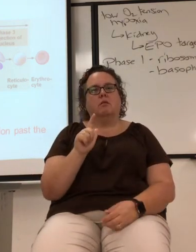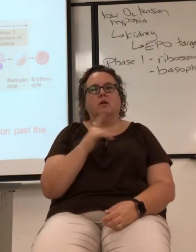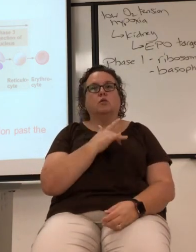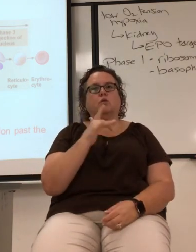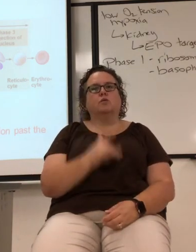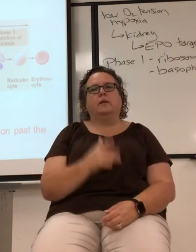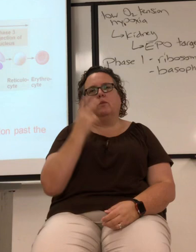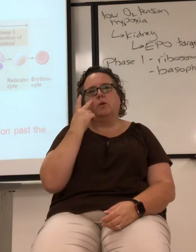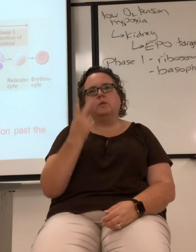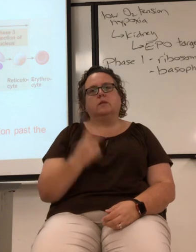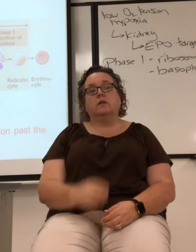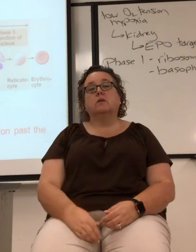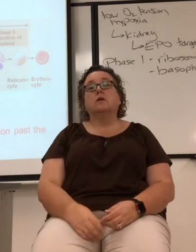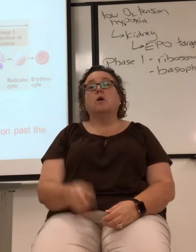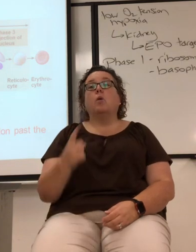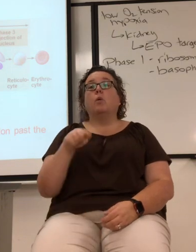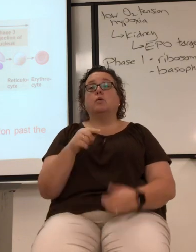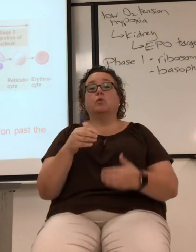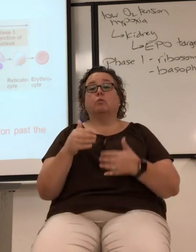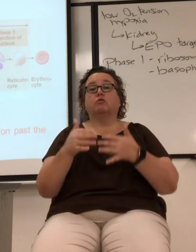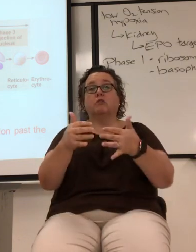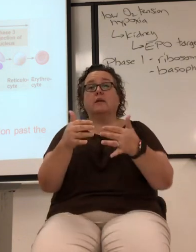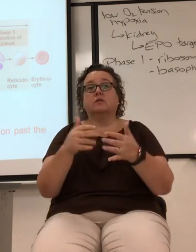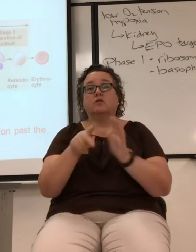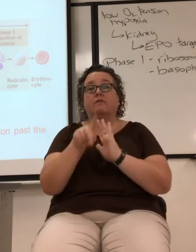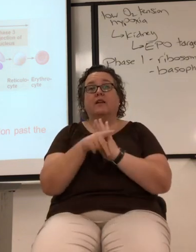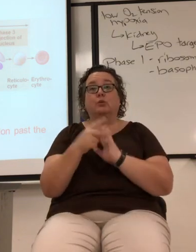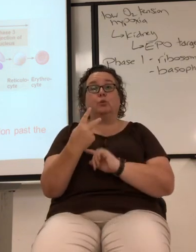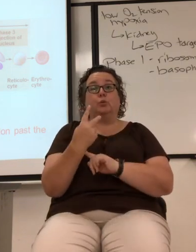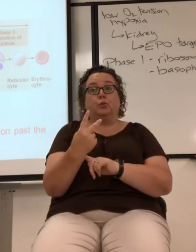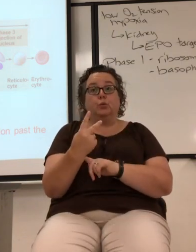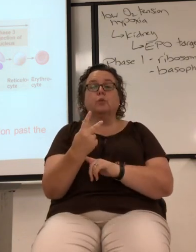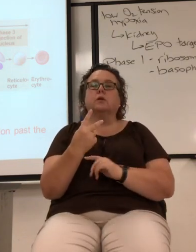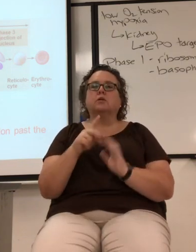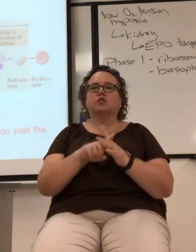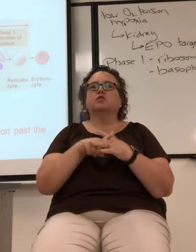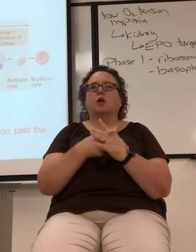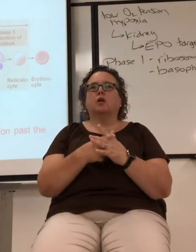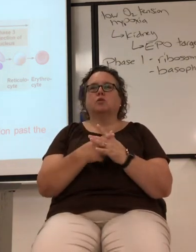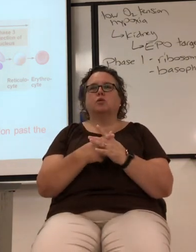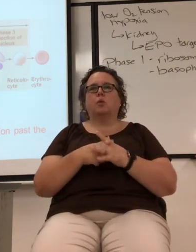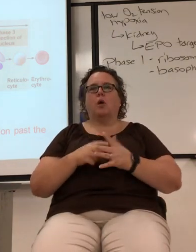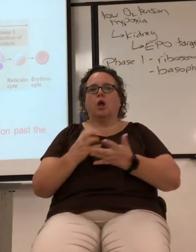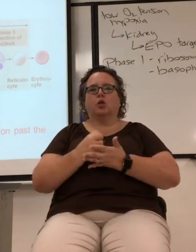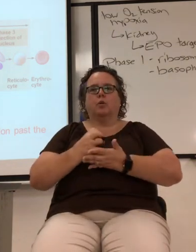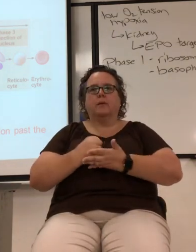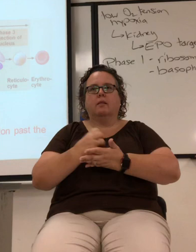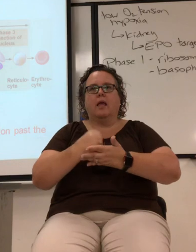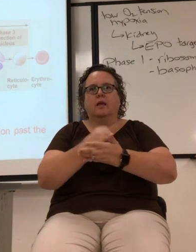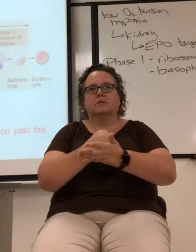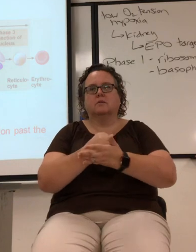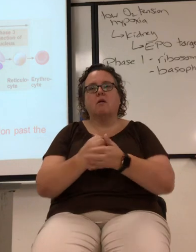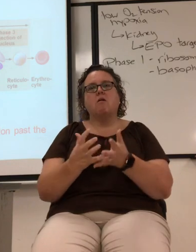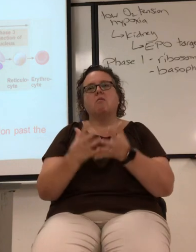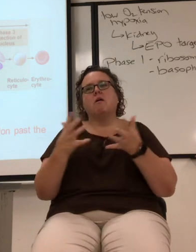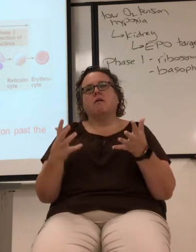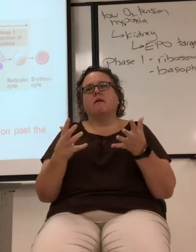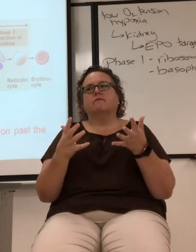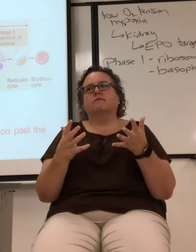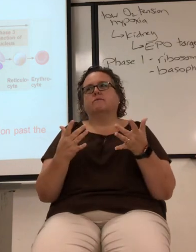usually what you see. When you progress to phase two, you're starting to accumulate lots of